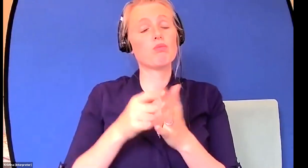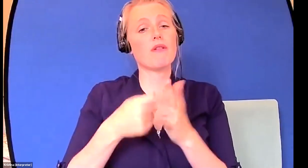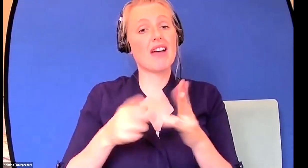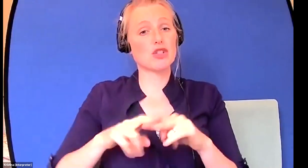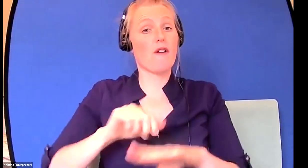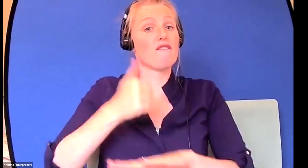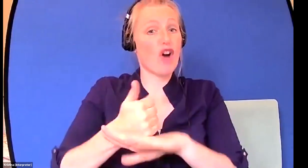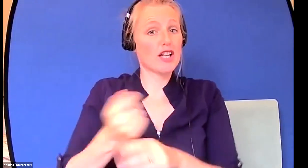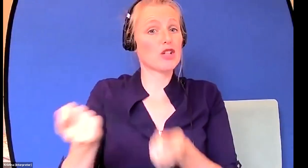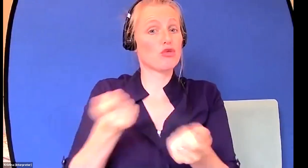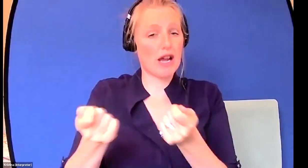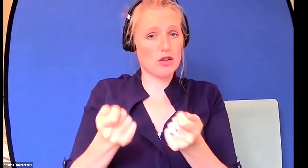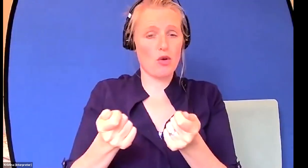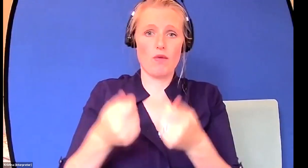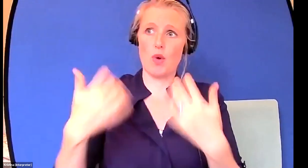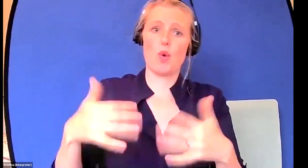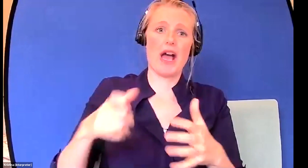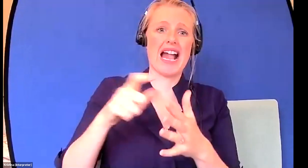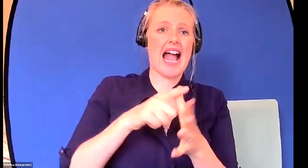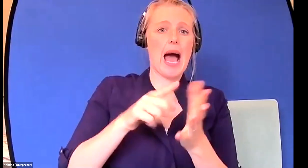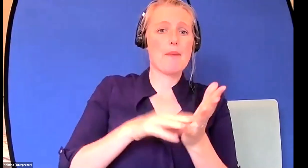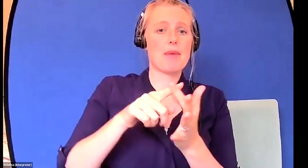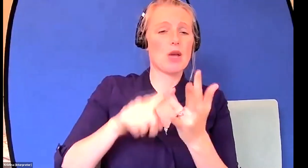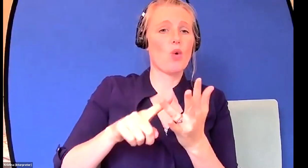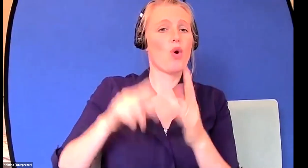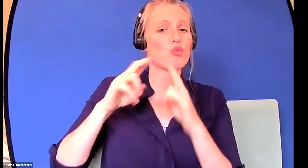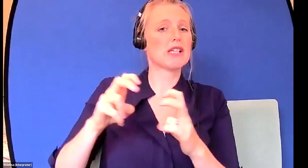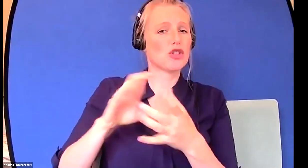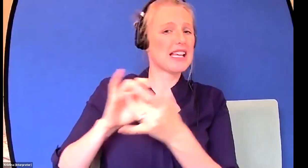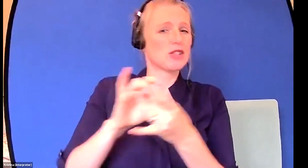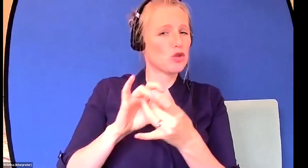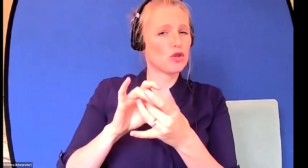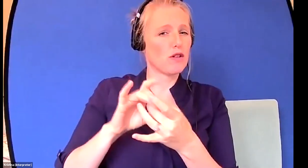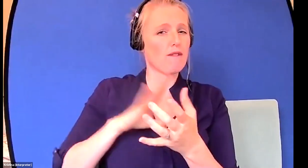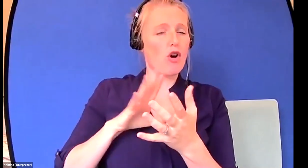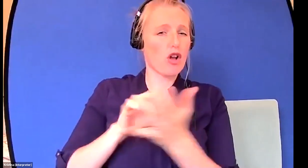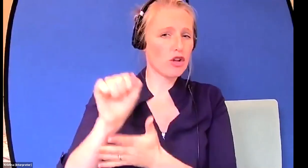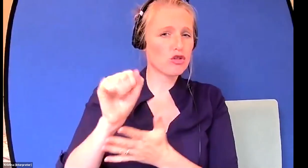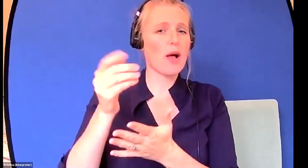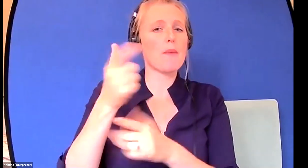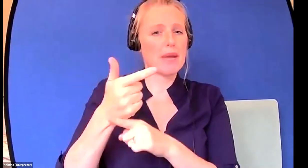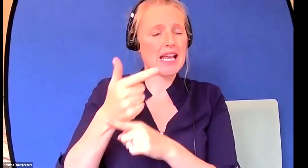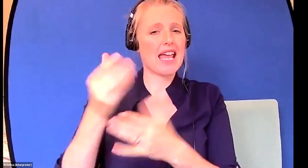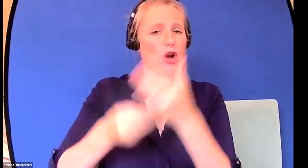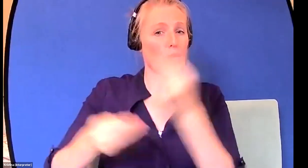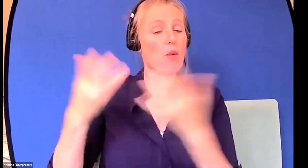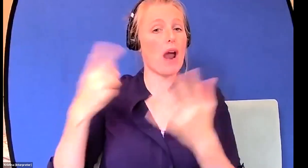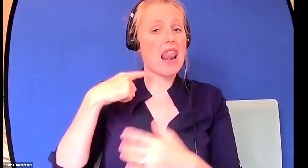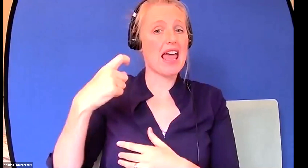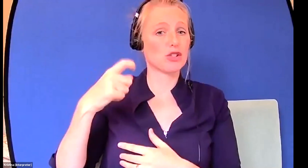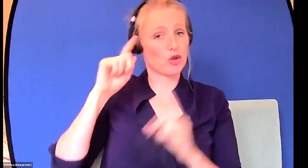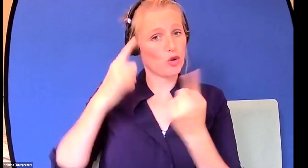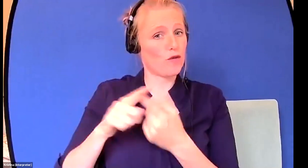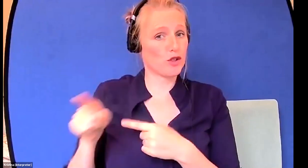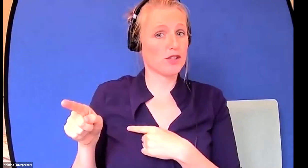Director of the influential Cameo Research Institute for Cultural and Media Economies at the University of Leicester. He's